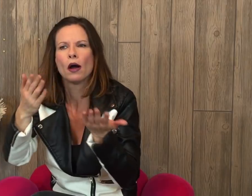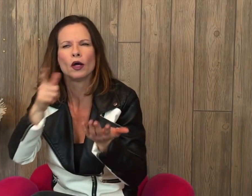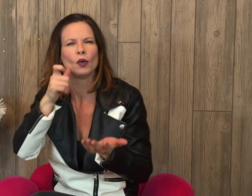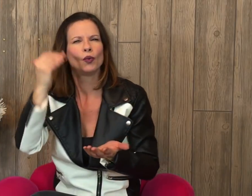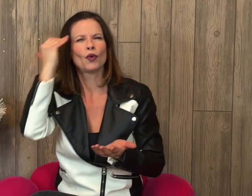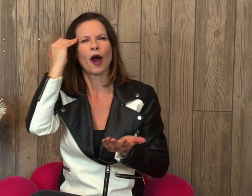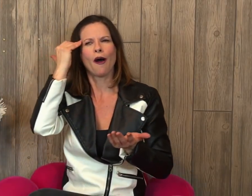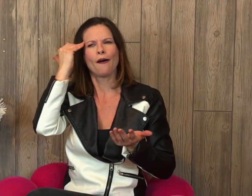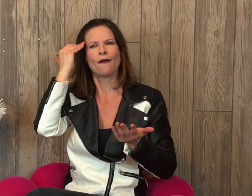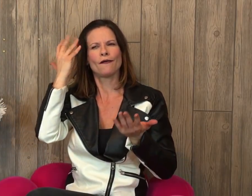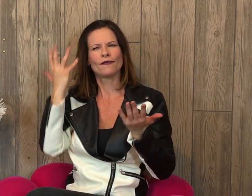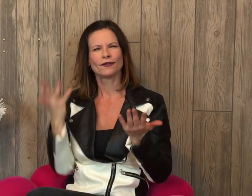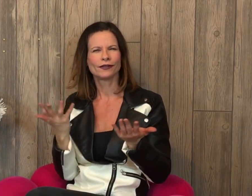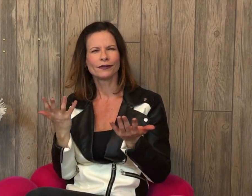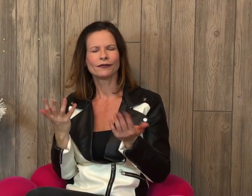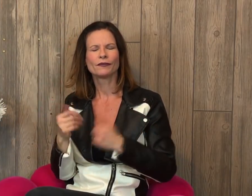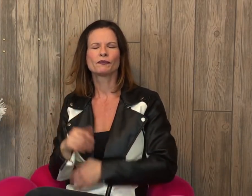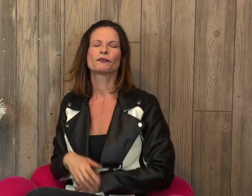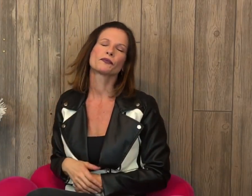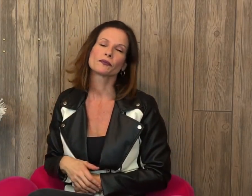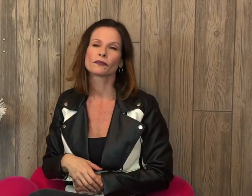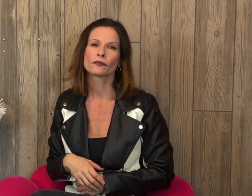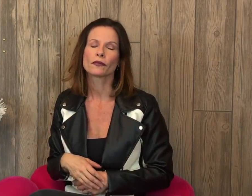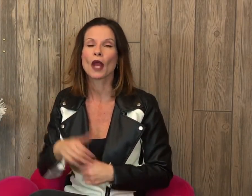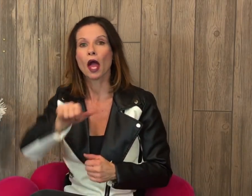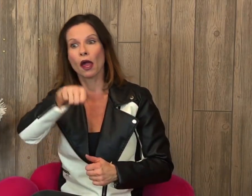had before. Who knows?